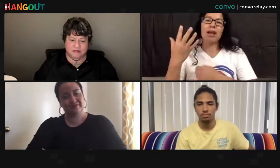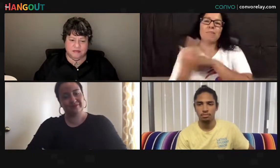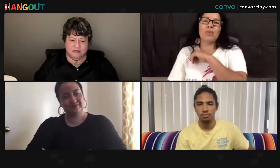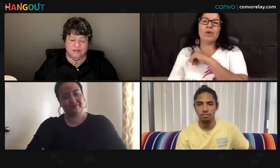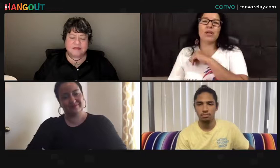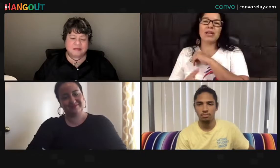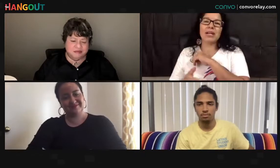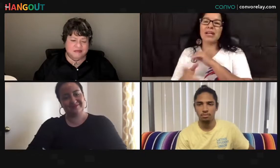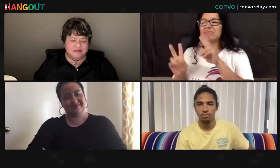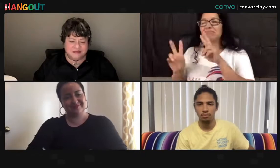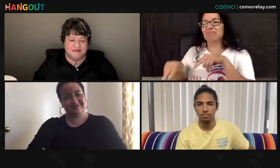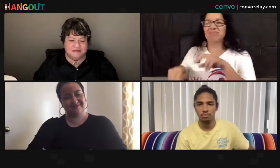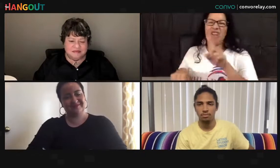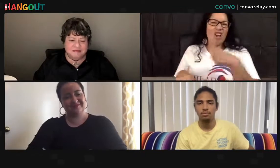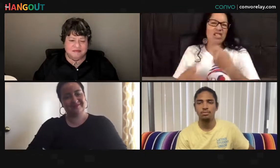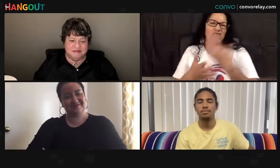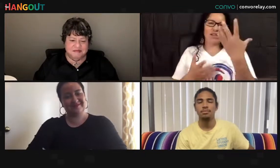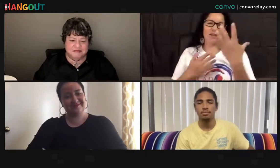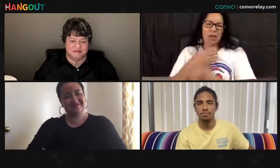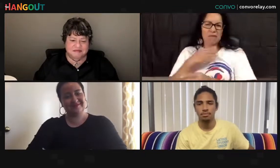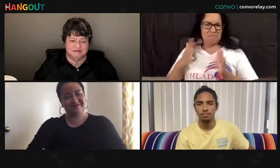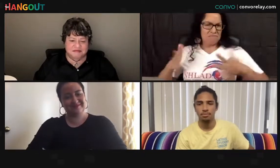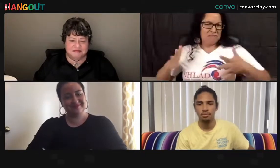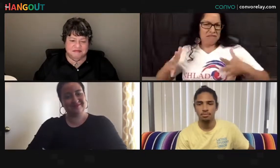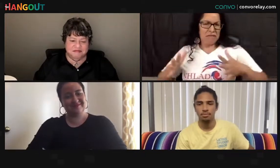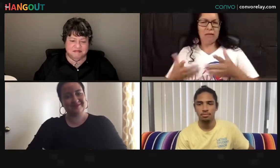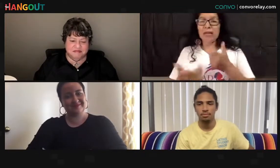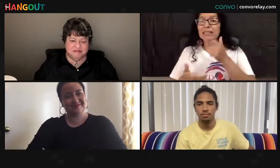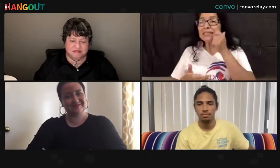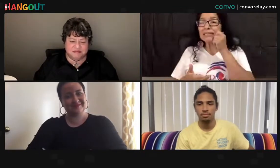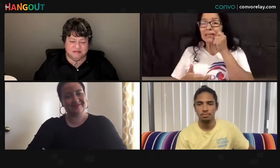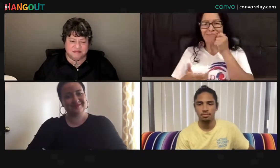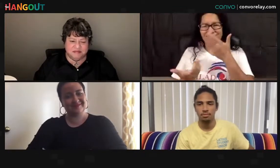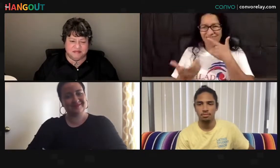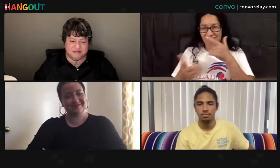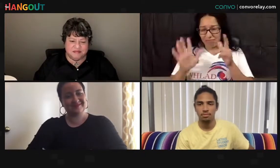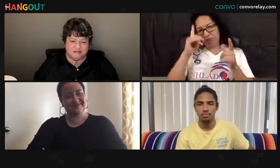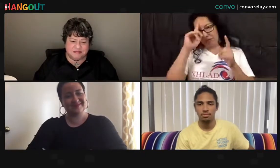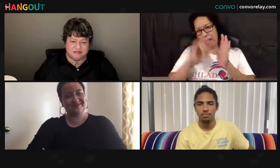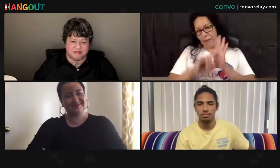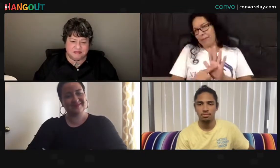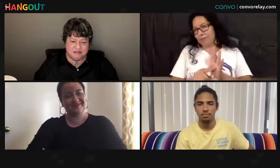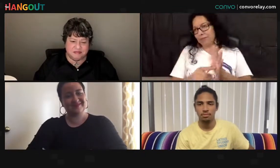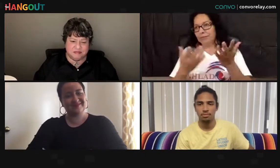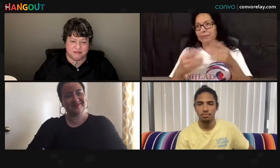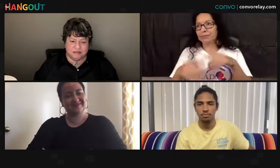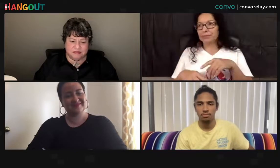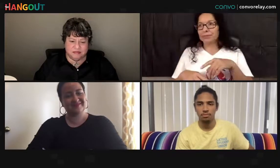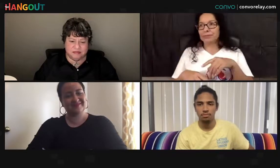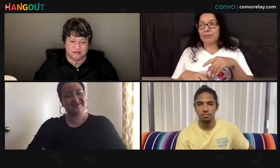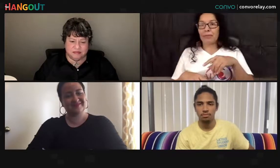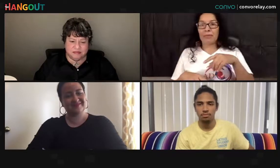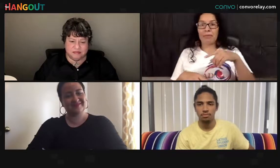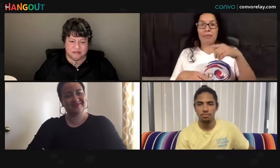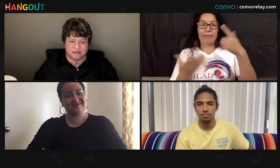name. You don't look at the tone. You look at the name and if they're of wealthy or not. So, like for